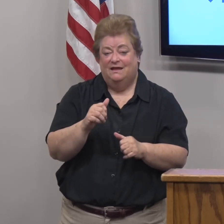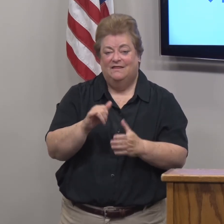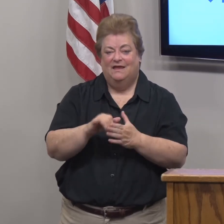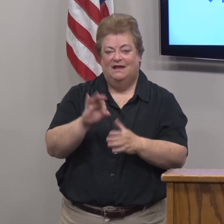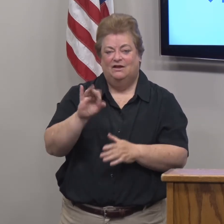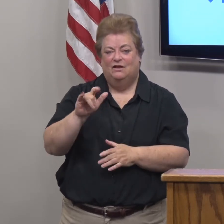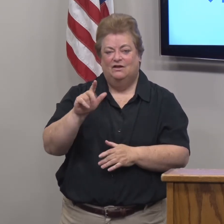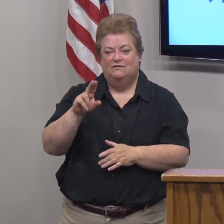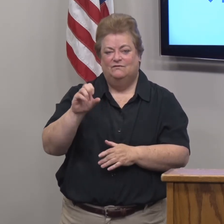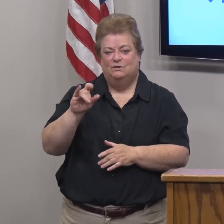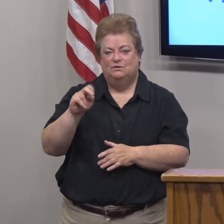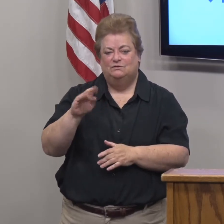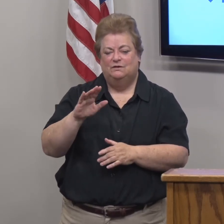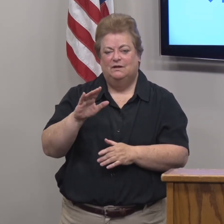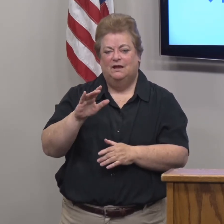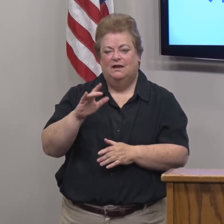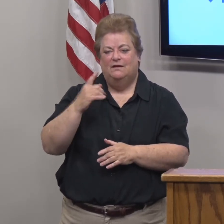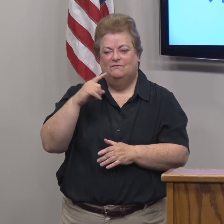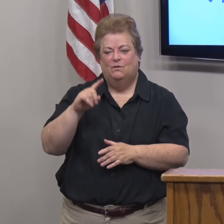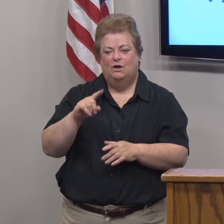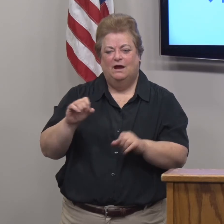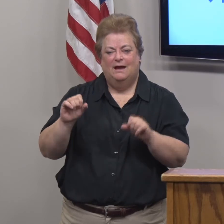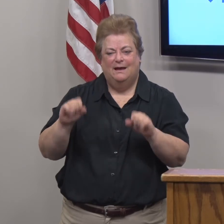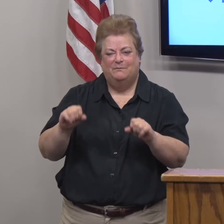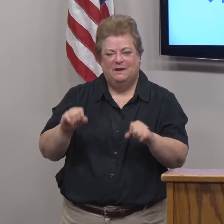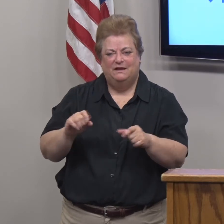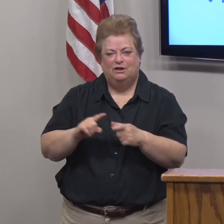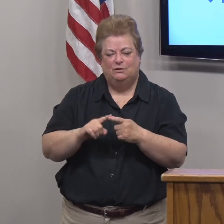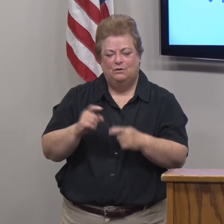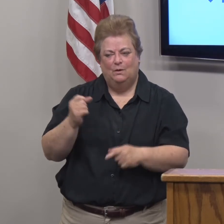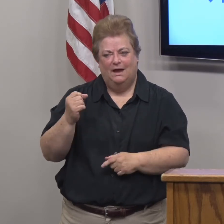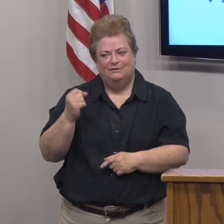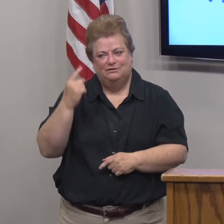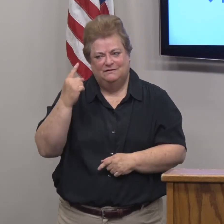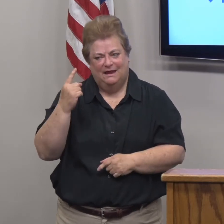the ability to understand the spread of COVID,